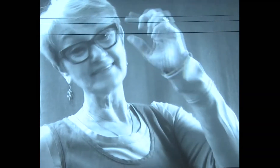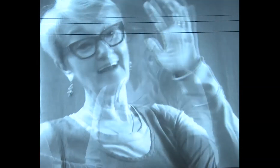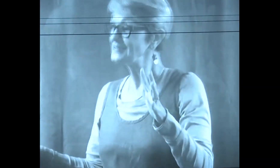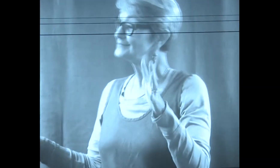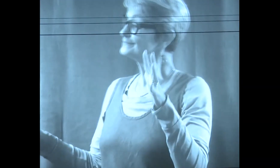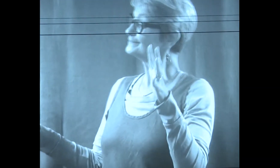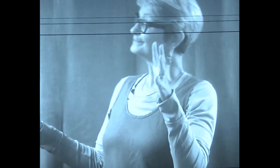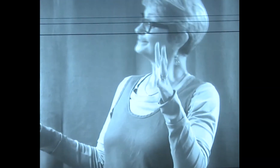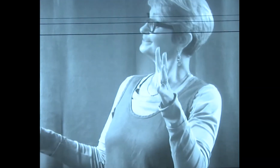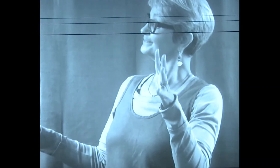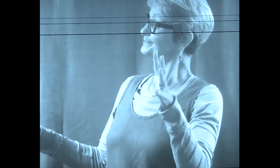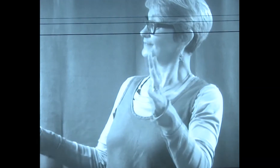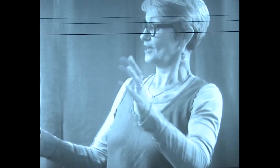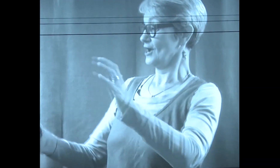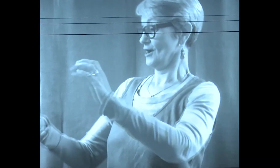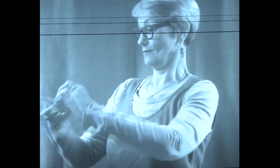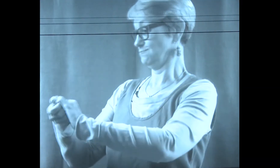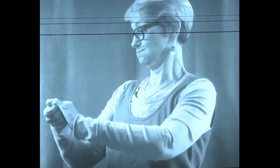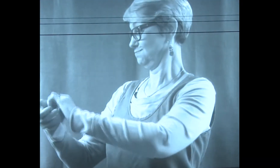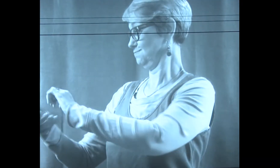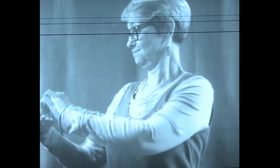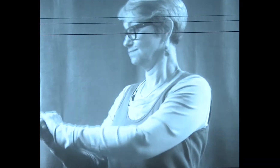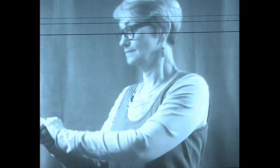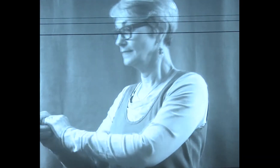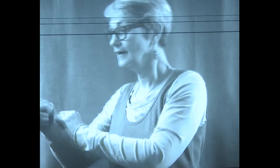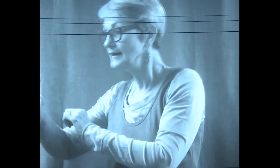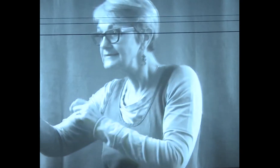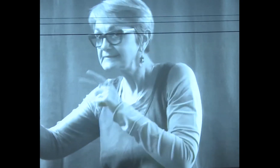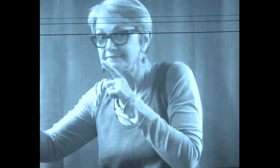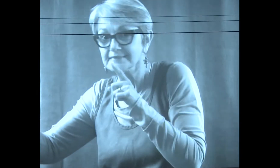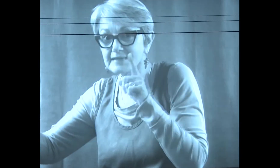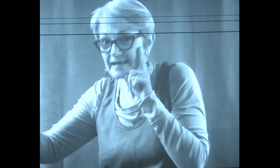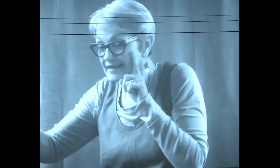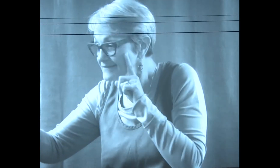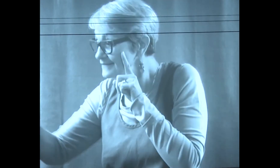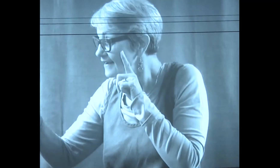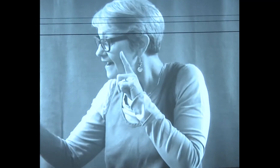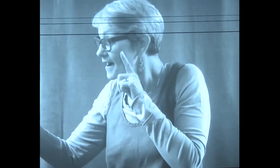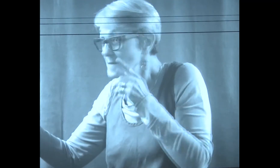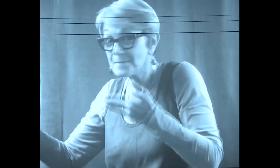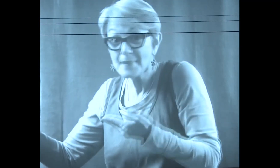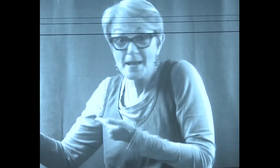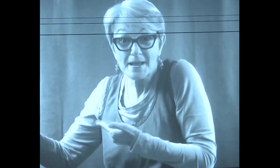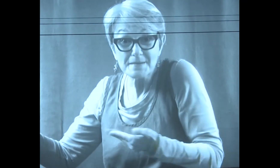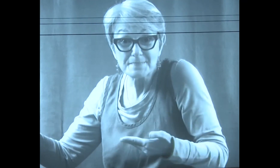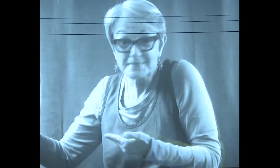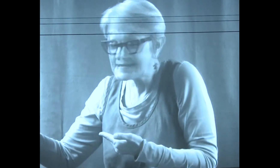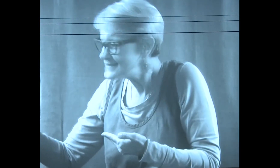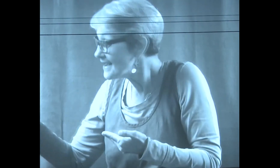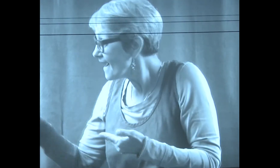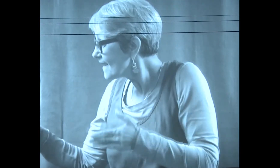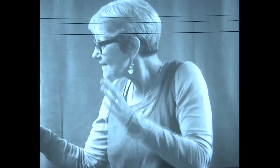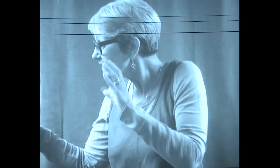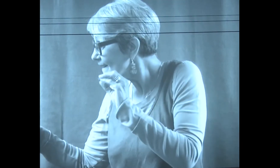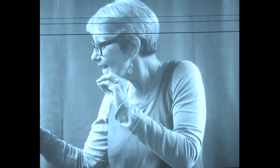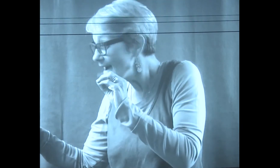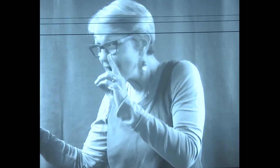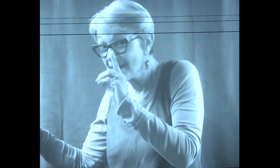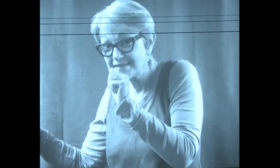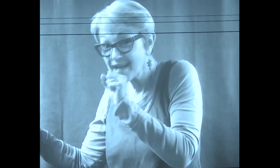grasp hearing hands and deaf hands and baby